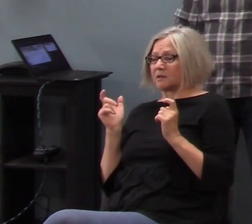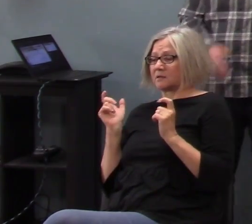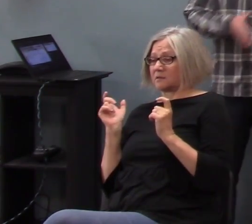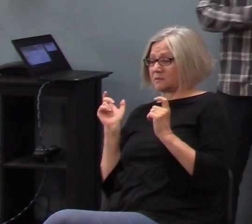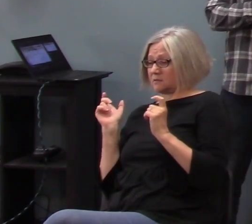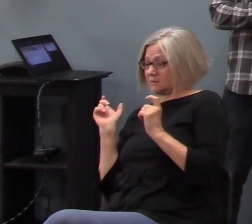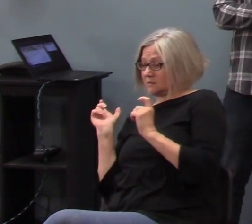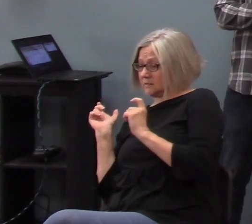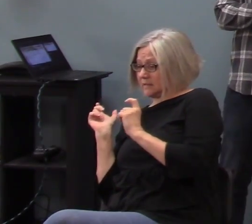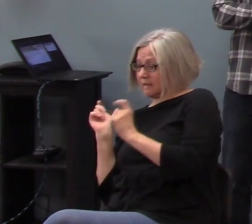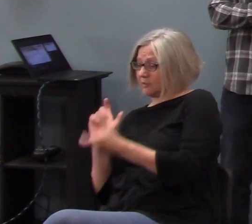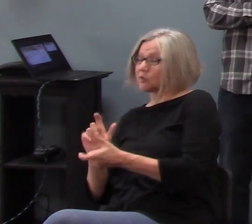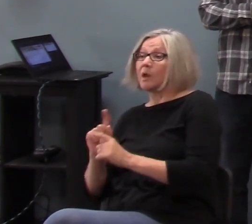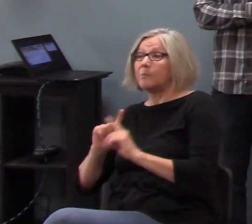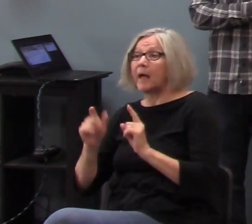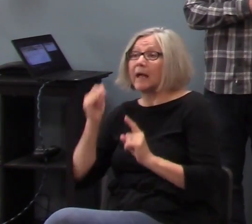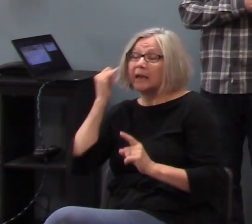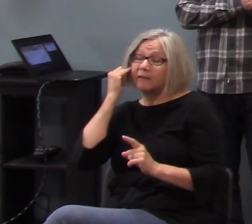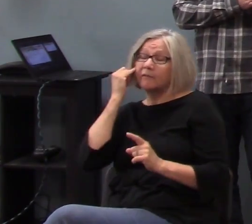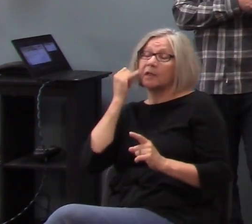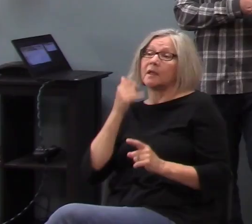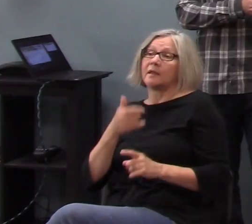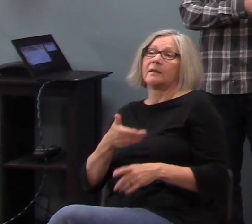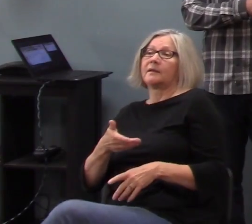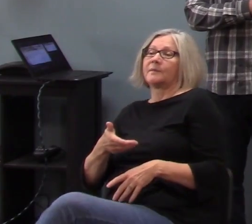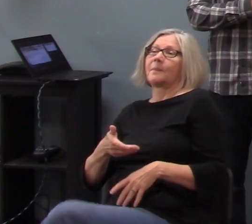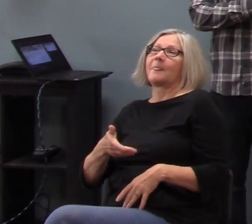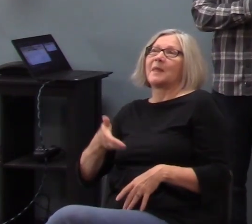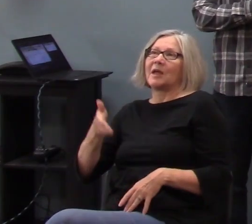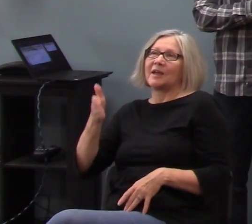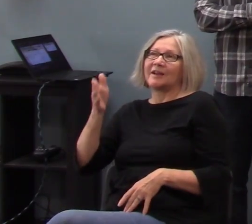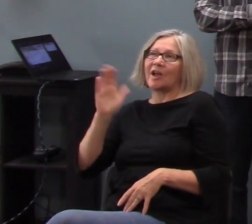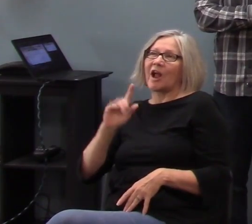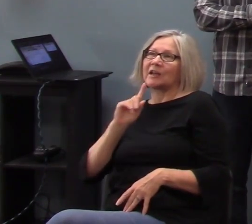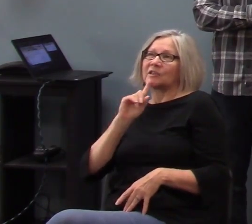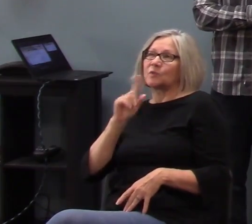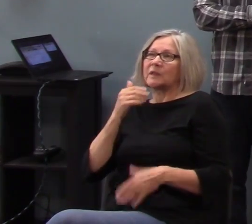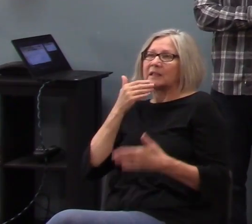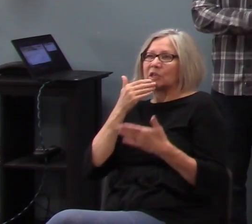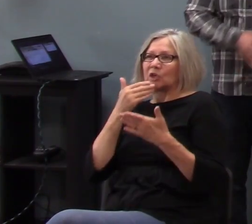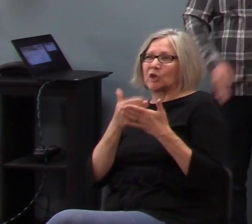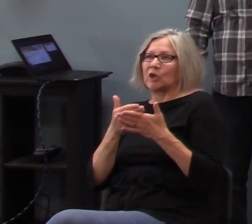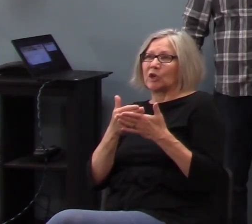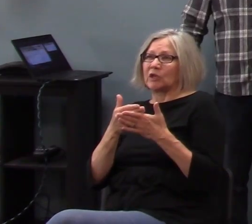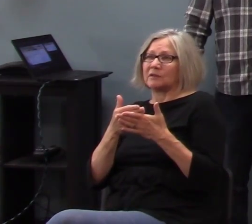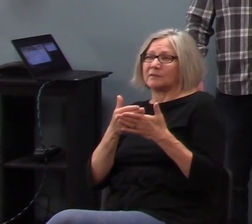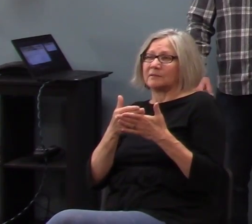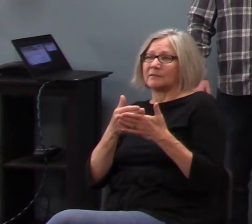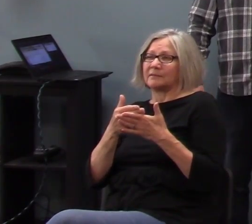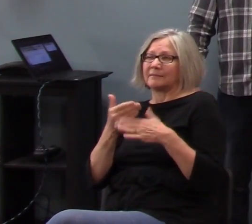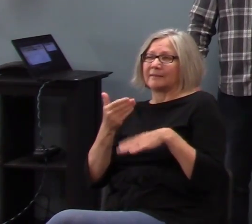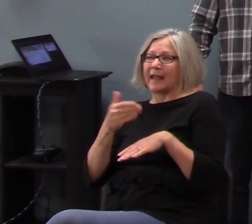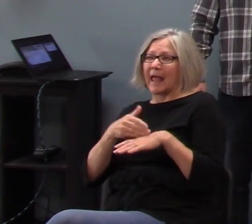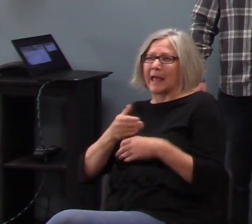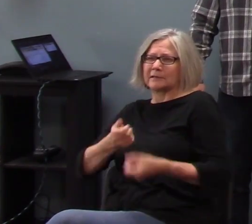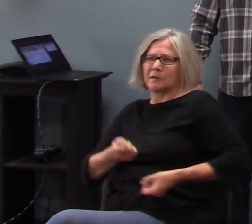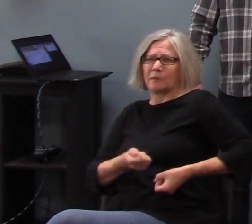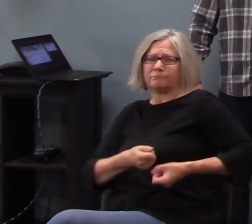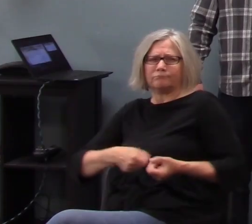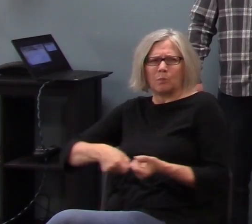and right, but yeah. see, if he's really good at pool, then he's got a razor's edge balanced thing from the beginning, and he's beating those 1 in a trillion odds all the